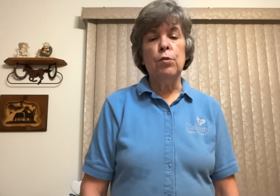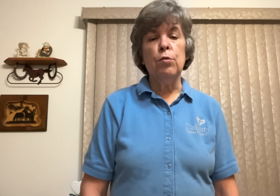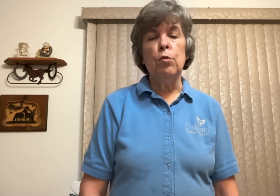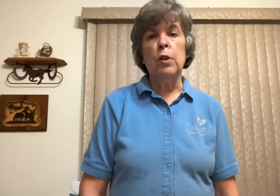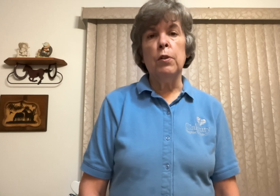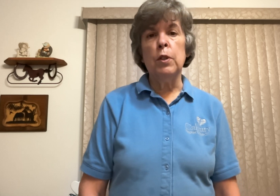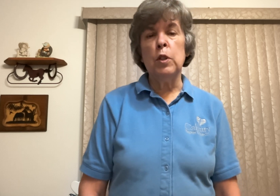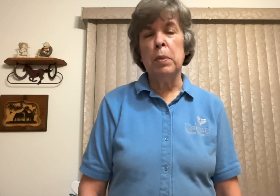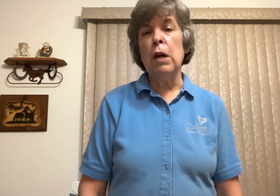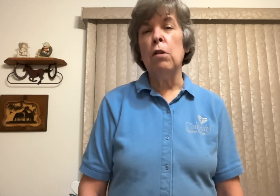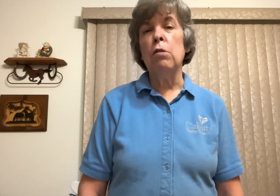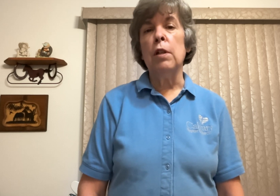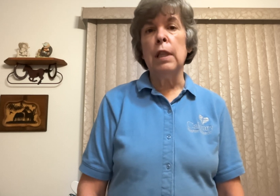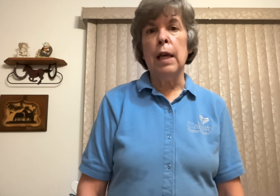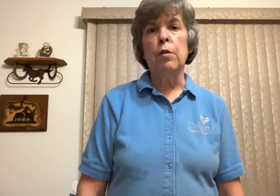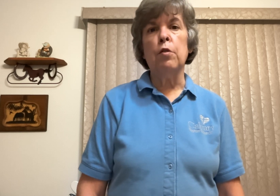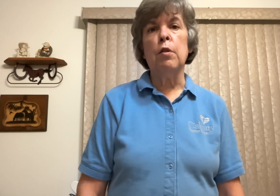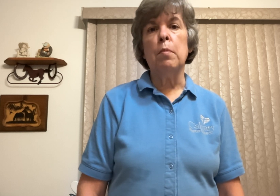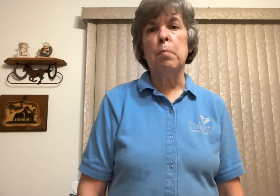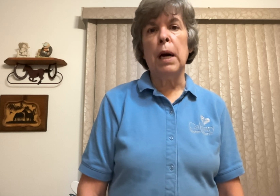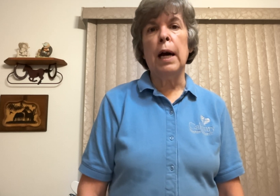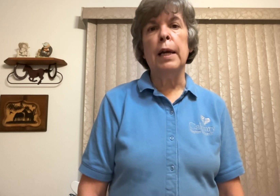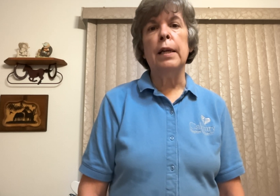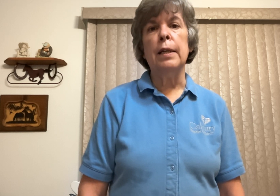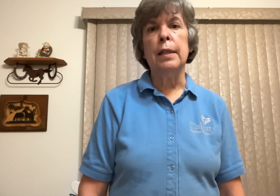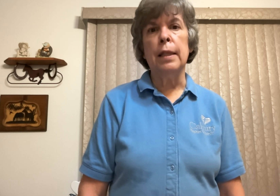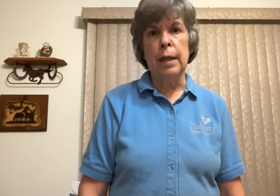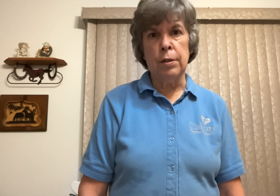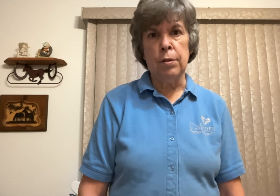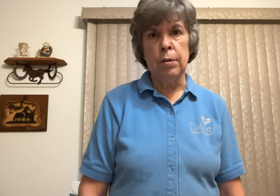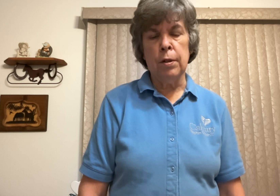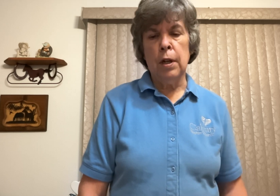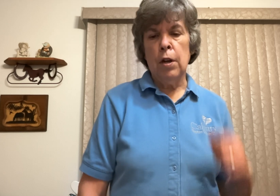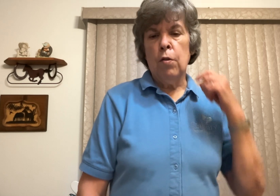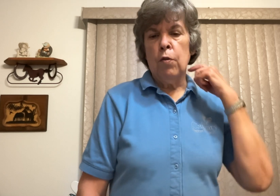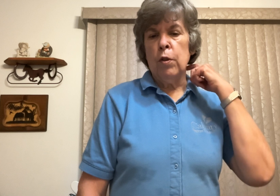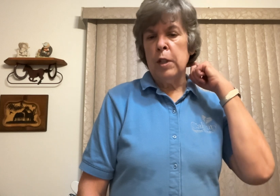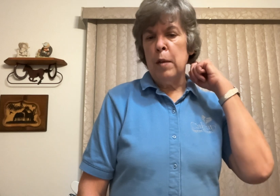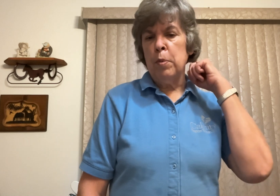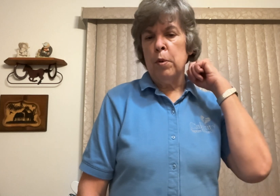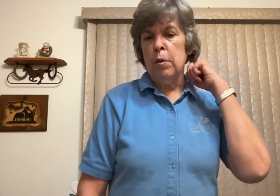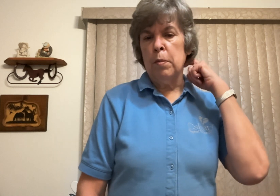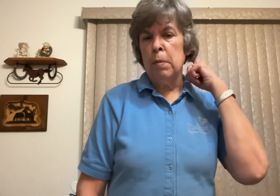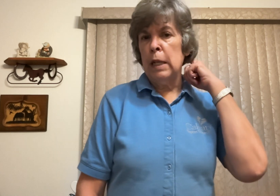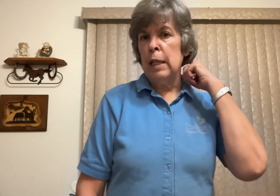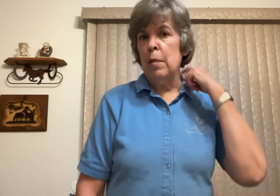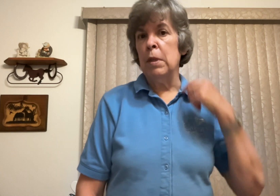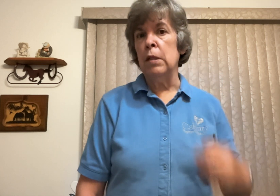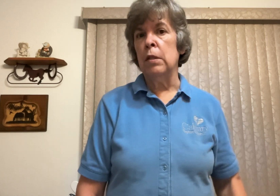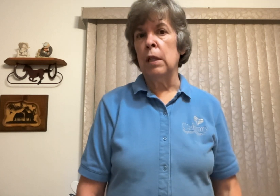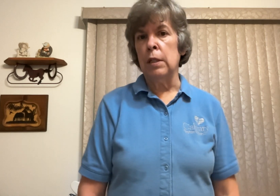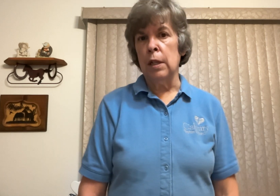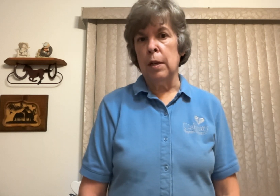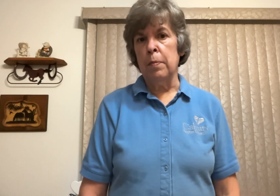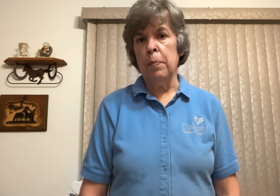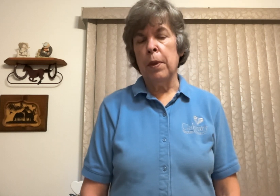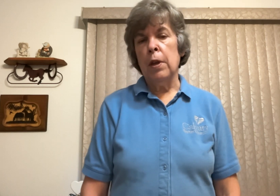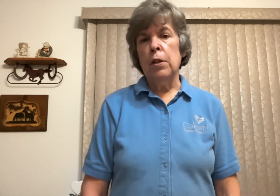to spell letter by letter. For example, my name is Linda. So